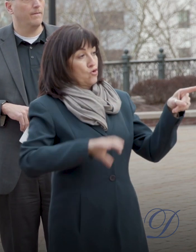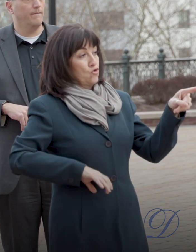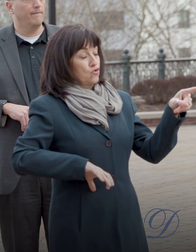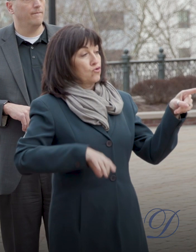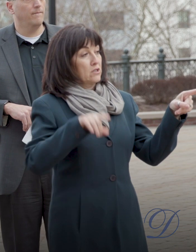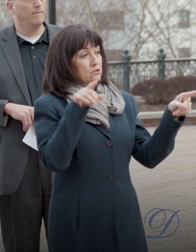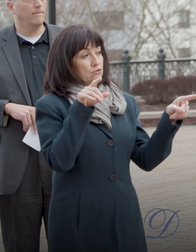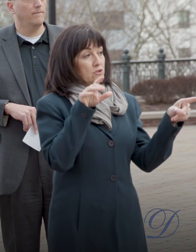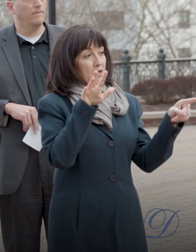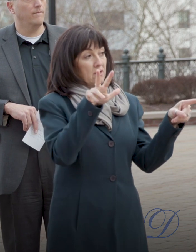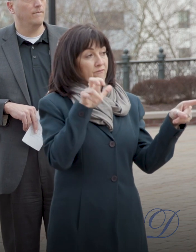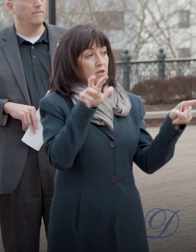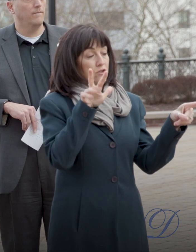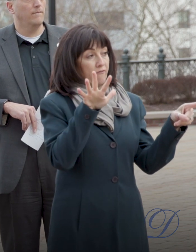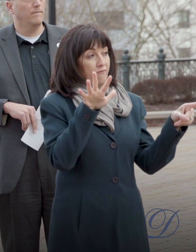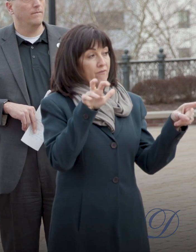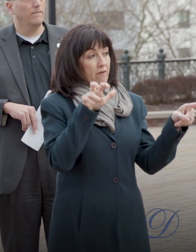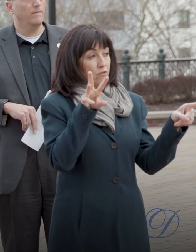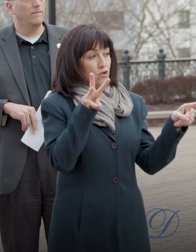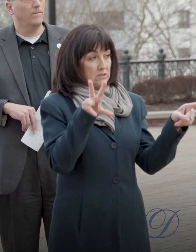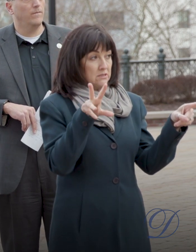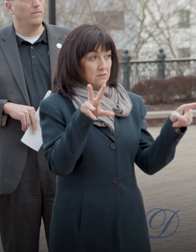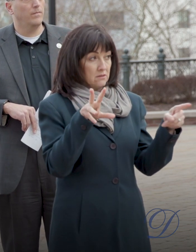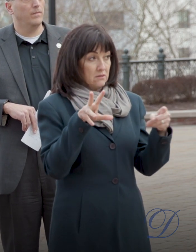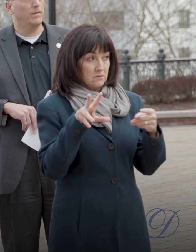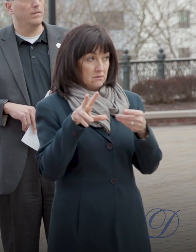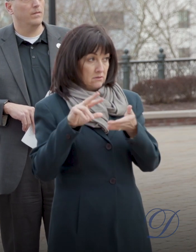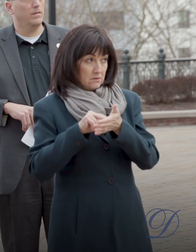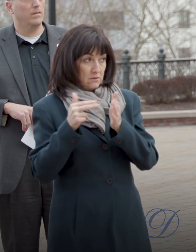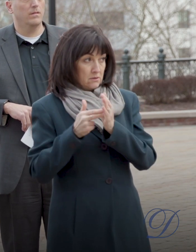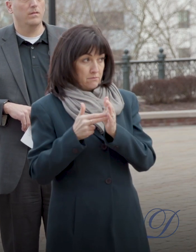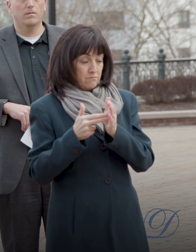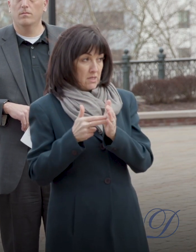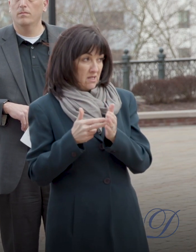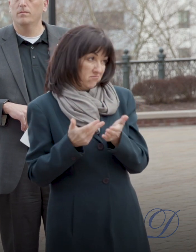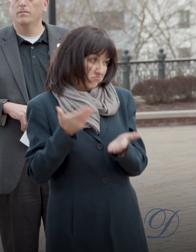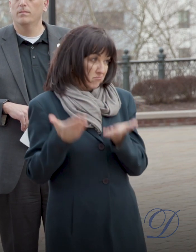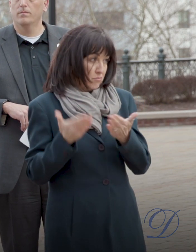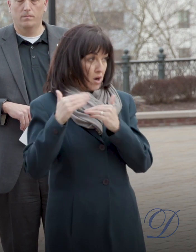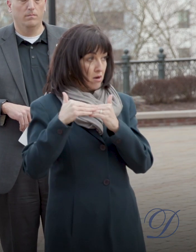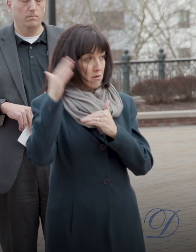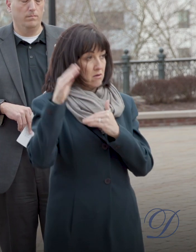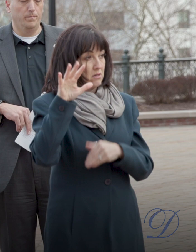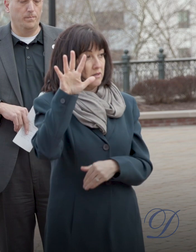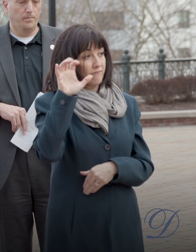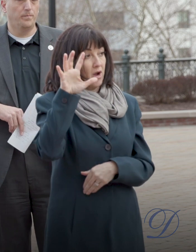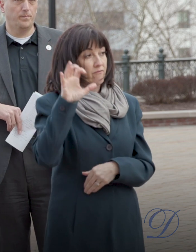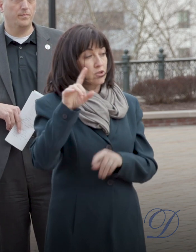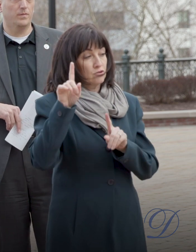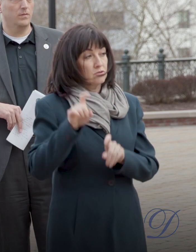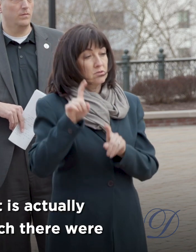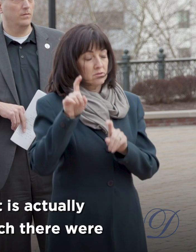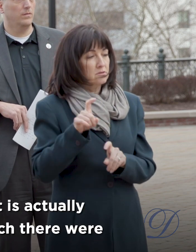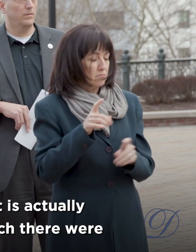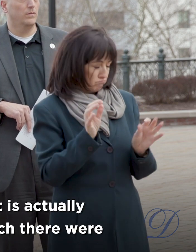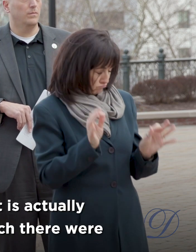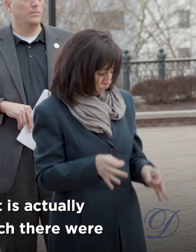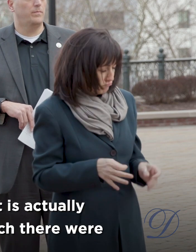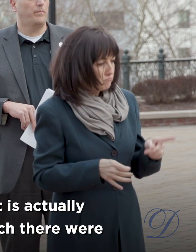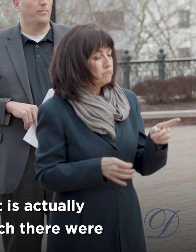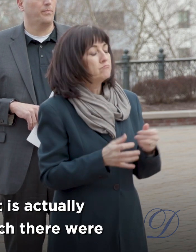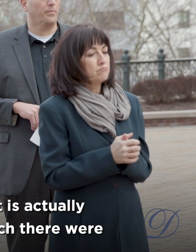536, you only have 25 total. Fair to say more than 500 negative tests, if you say they're all incorporated. Absolutely.